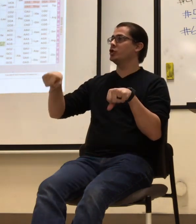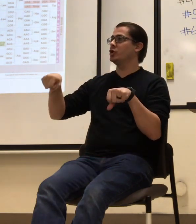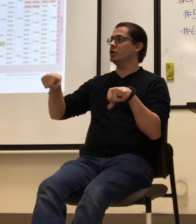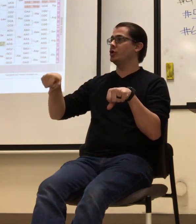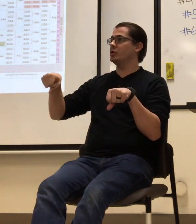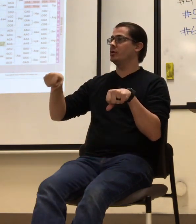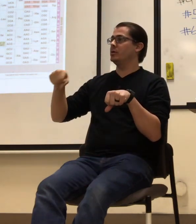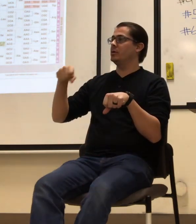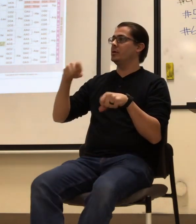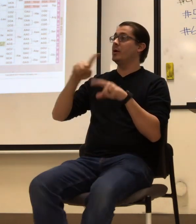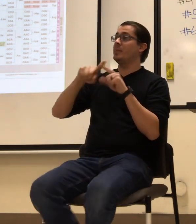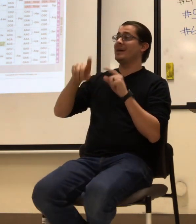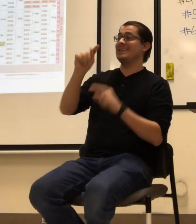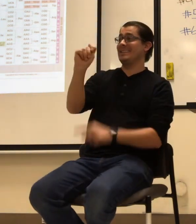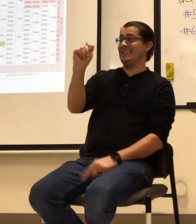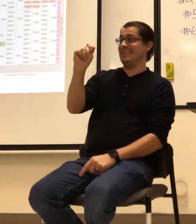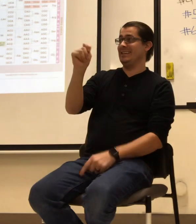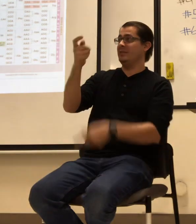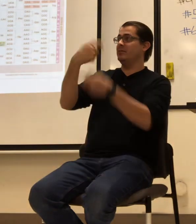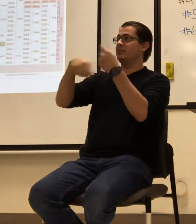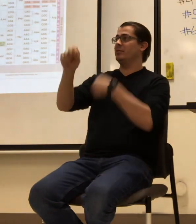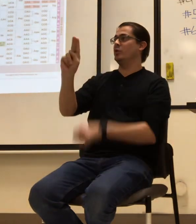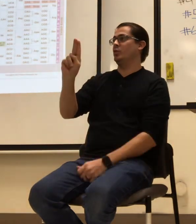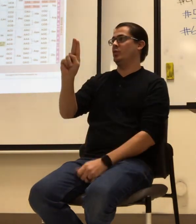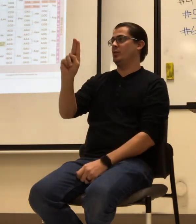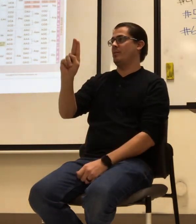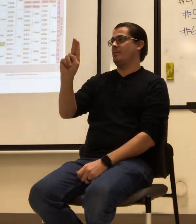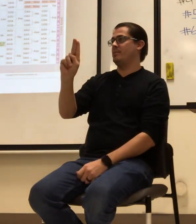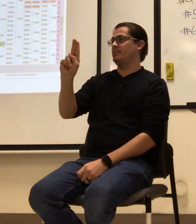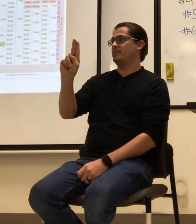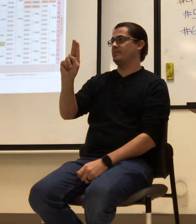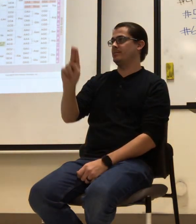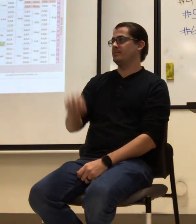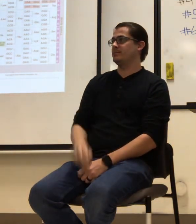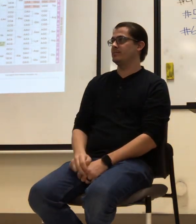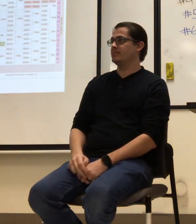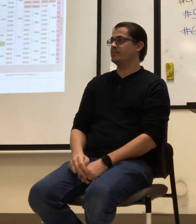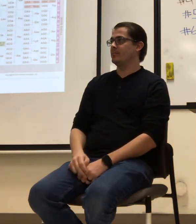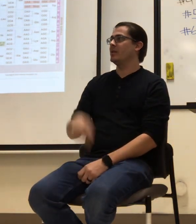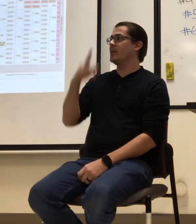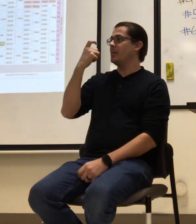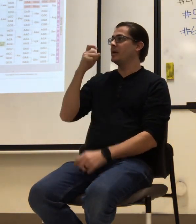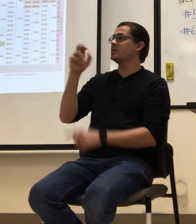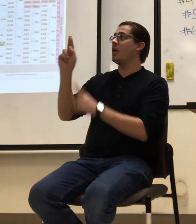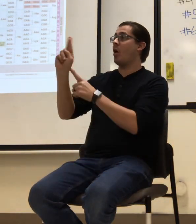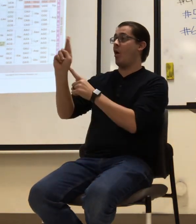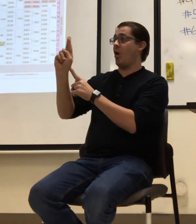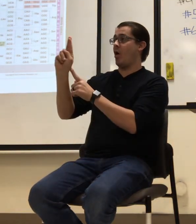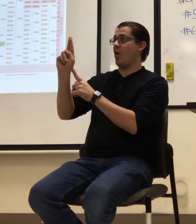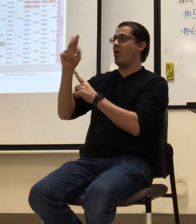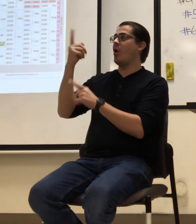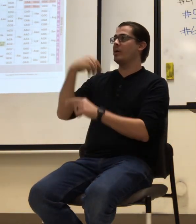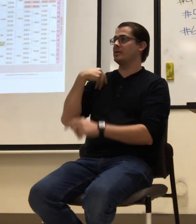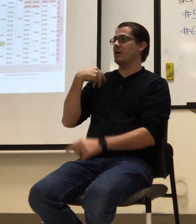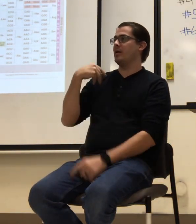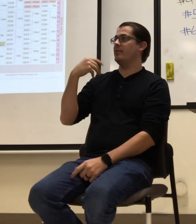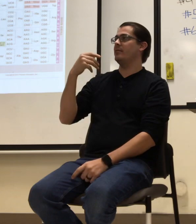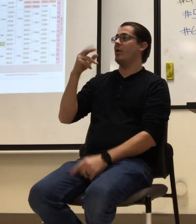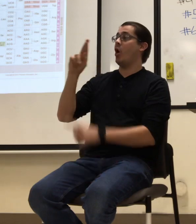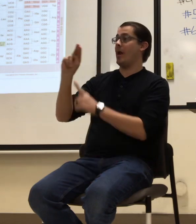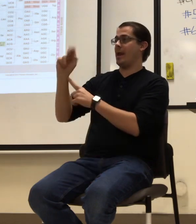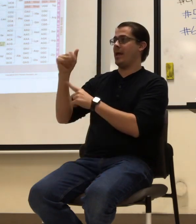except instead of a T, you have U. Okay. Now, this is our code. So